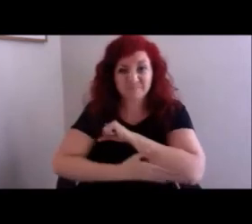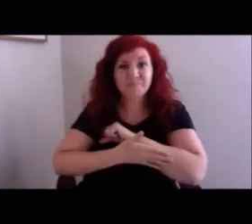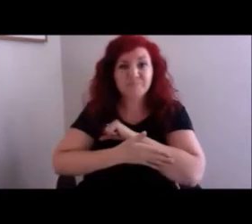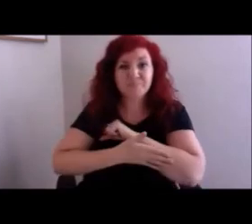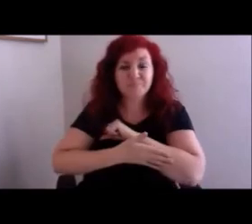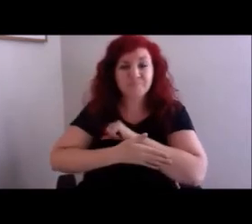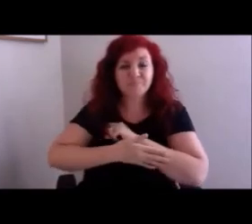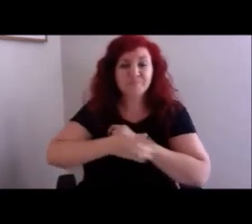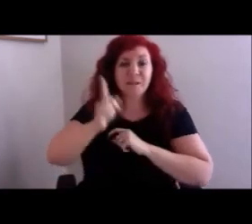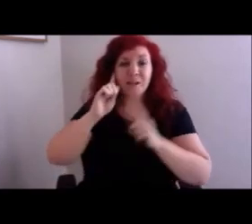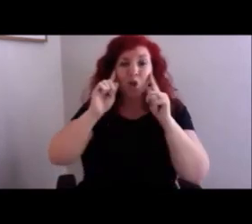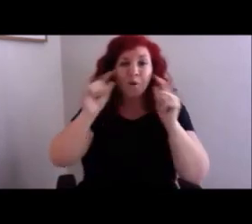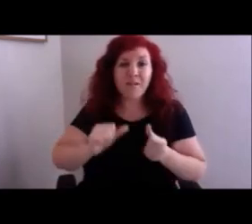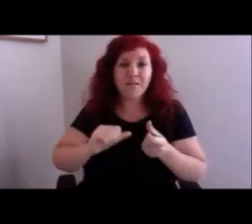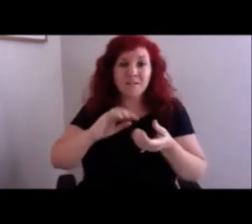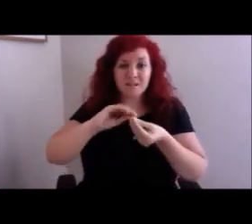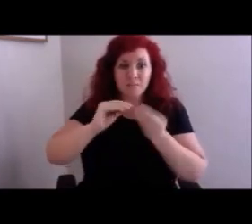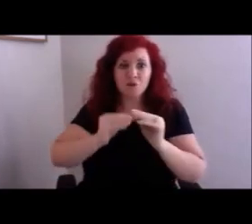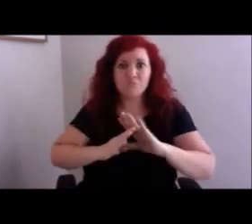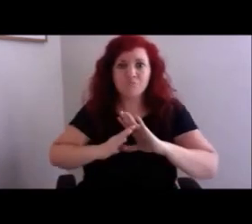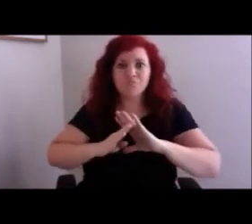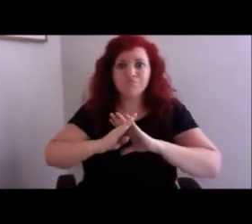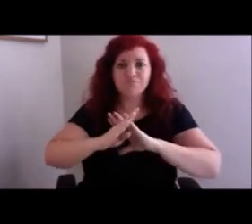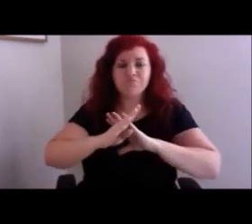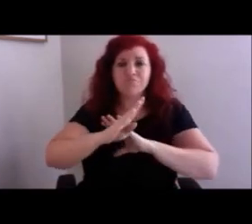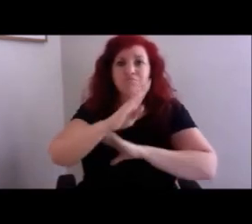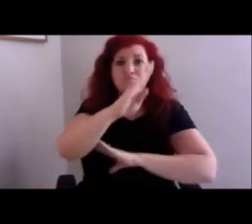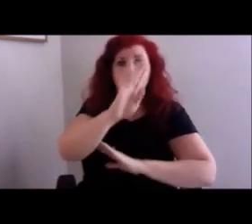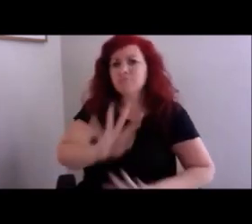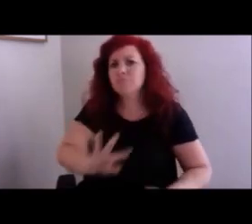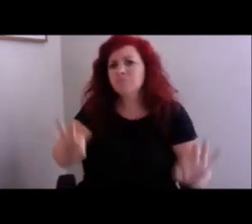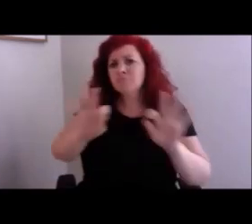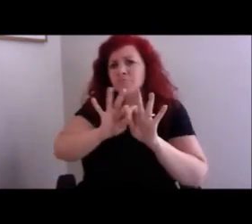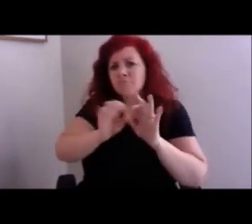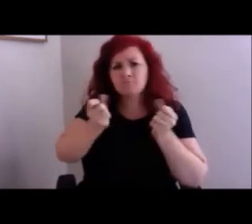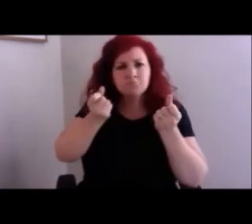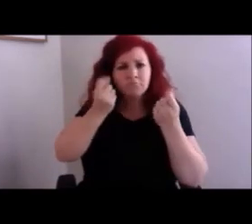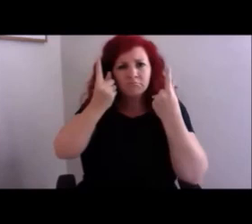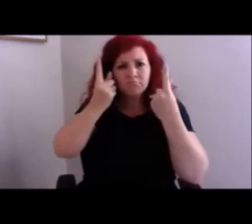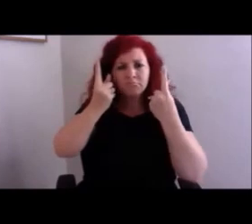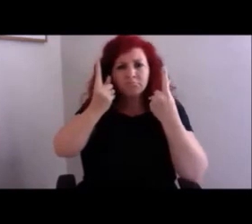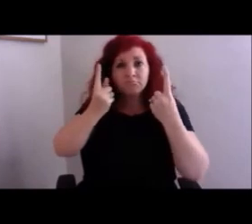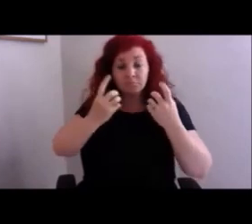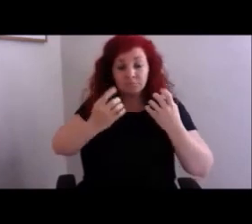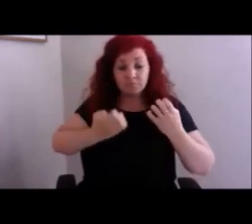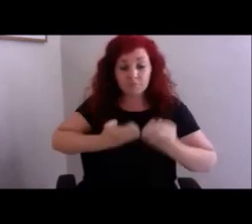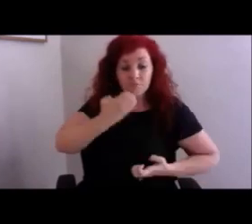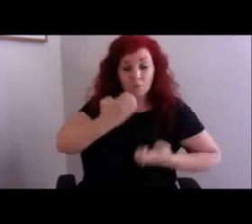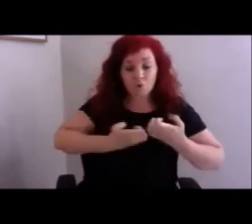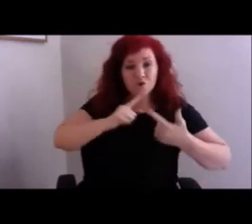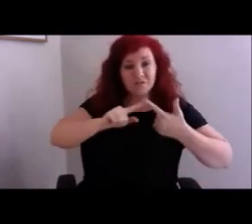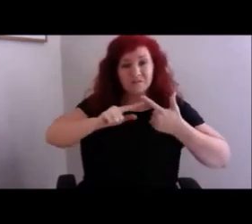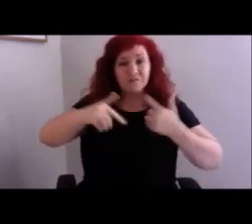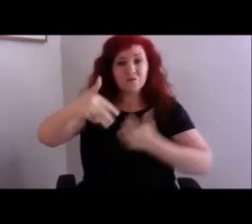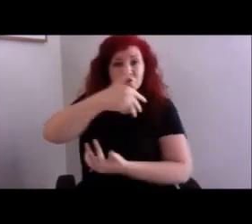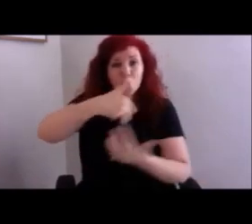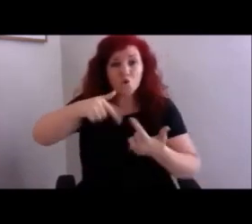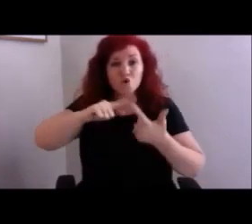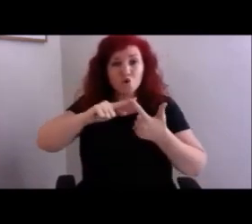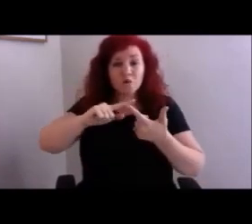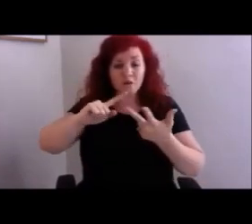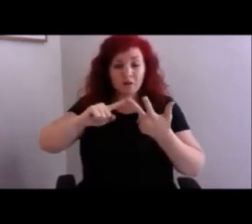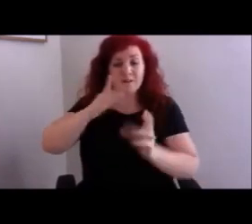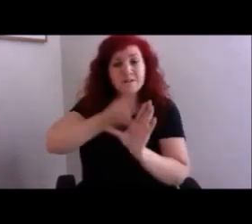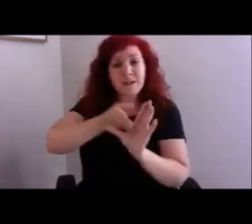hearing loss numbers on the rise, it's important to understand the emotional, social,